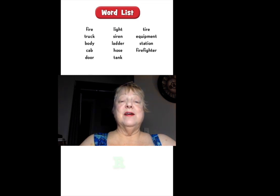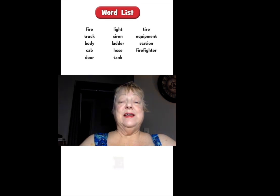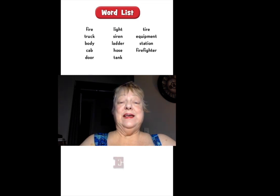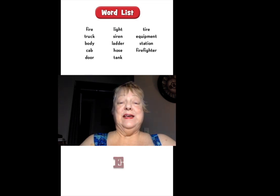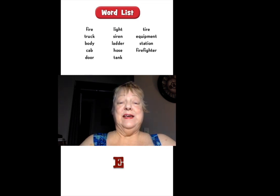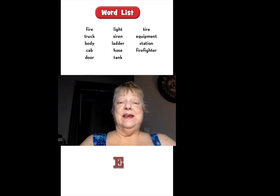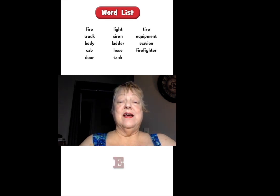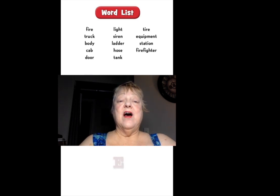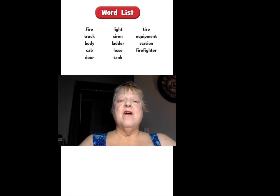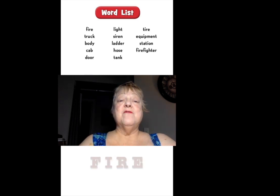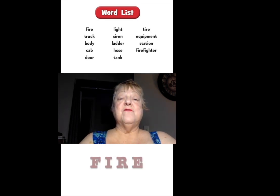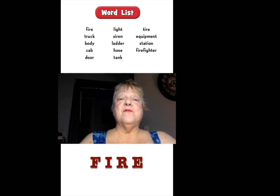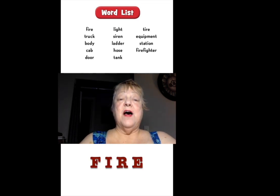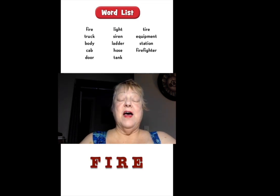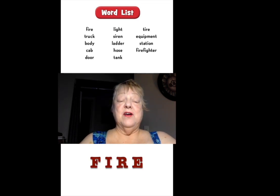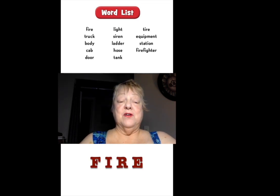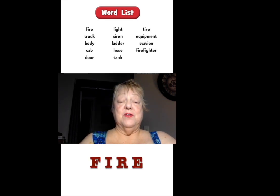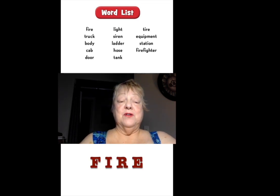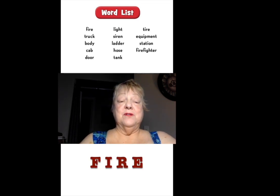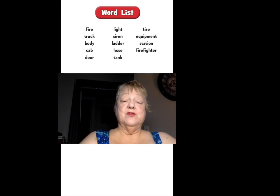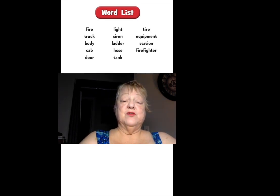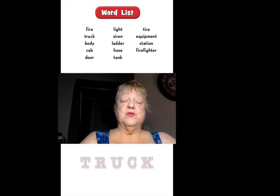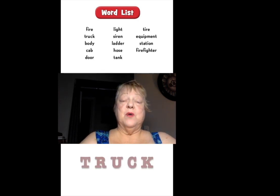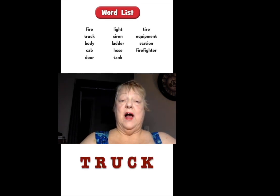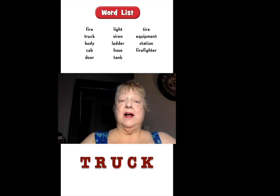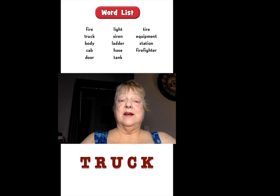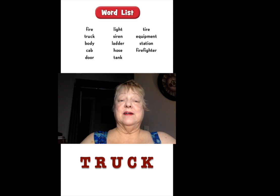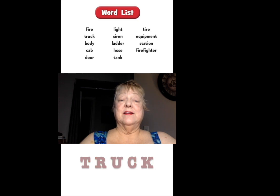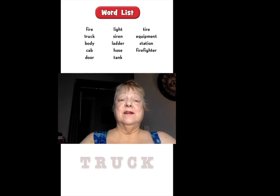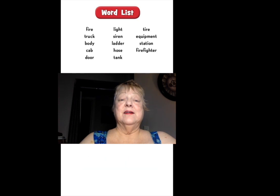F-I-R-E, fire truck,